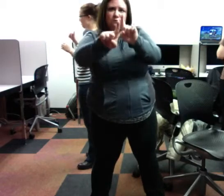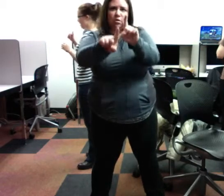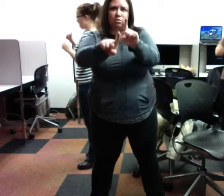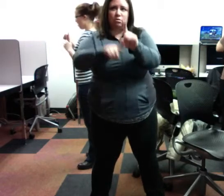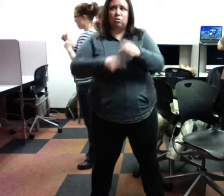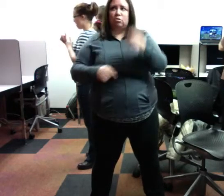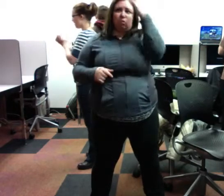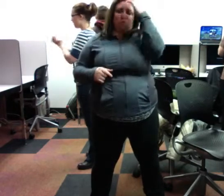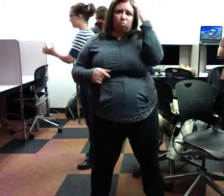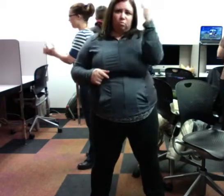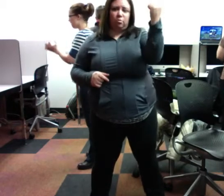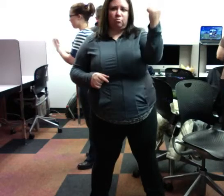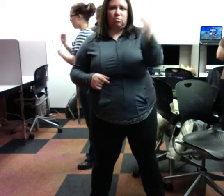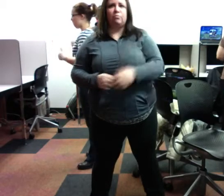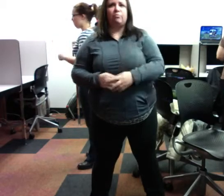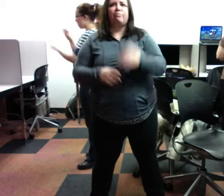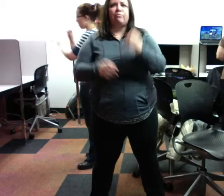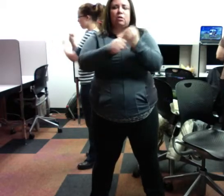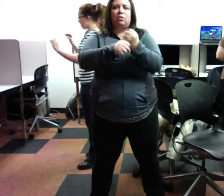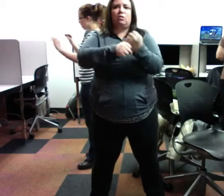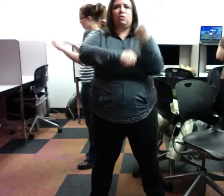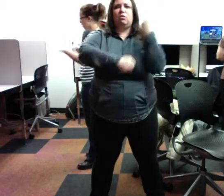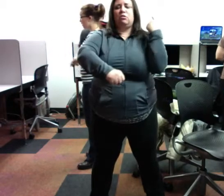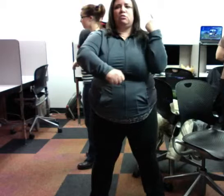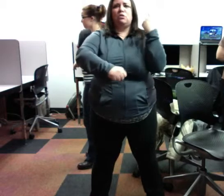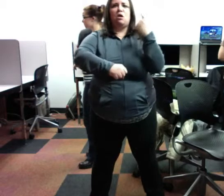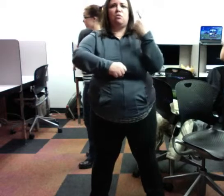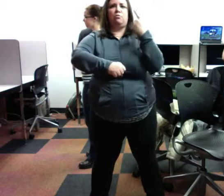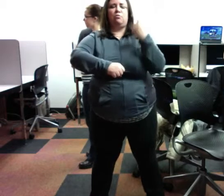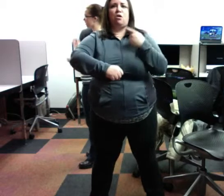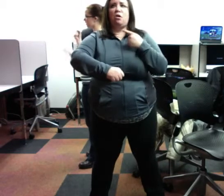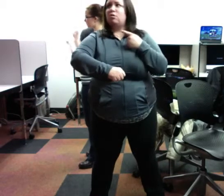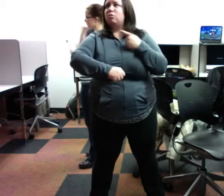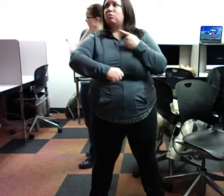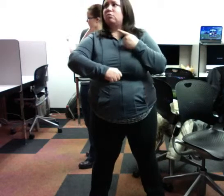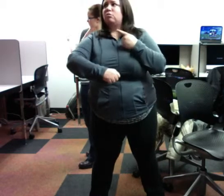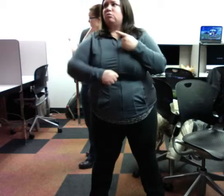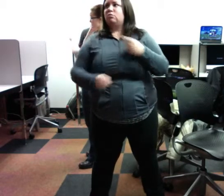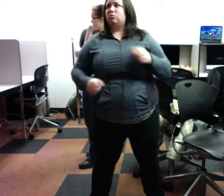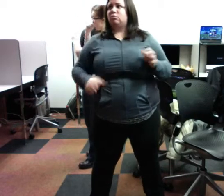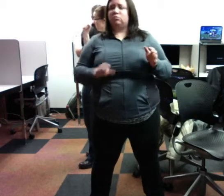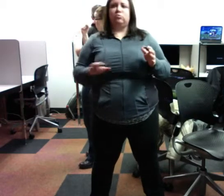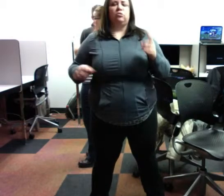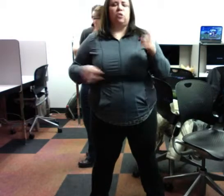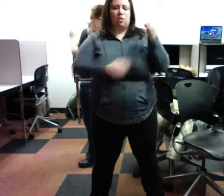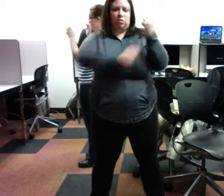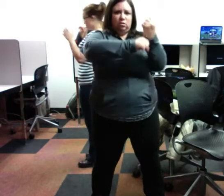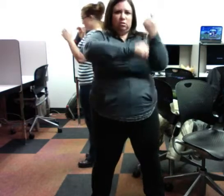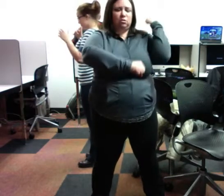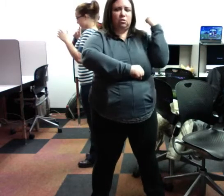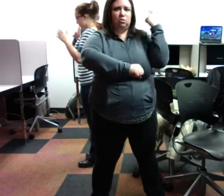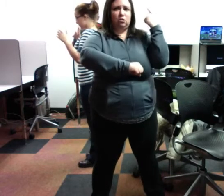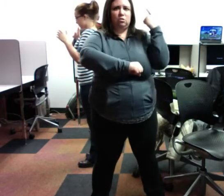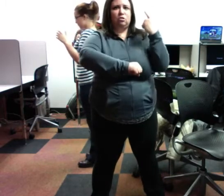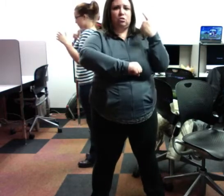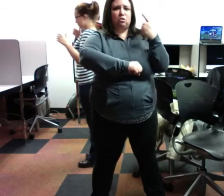I was diagnosed with cancer. I had a scan at 7:30 in the morning. New topic, and it new clearly showed a space. tumor on my pancreas.